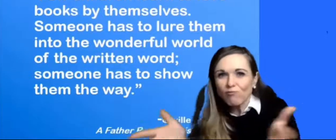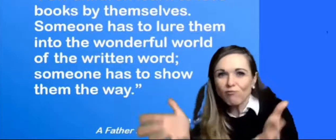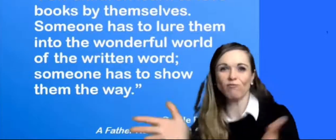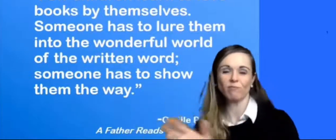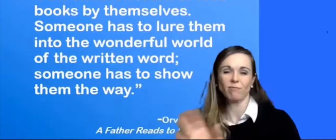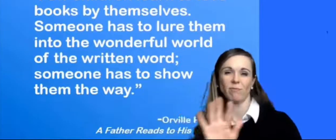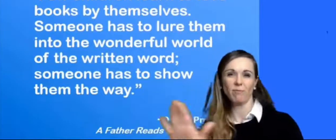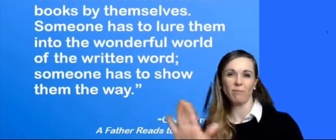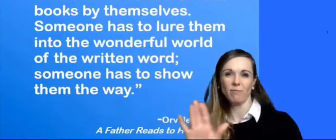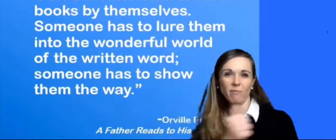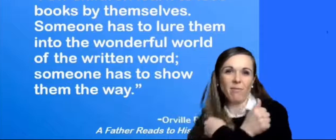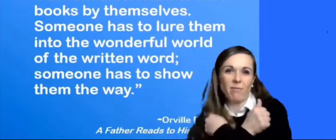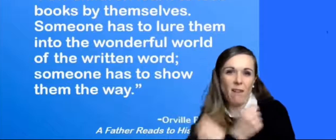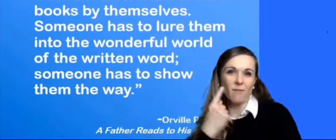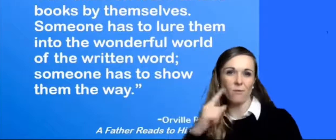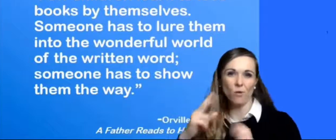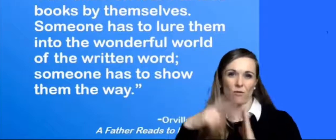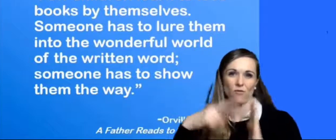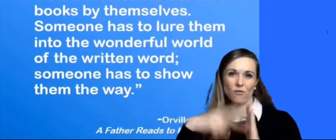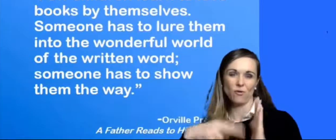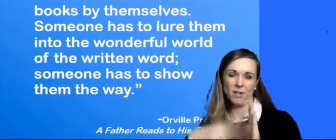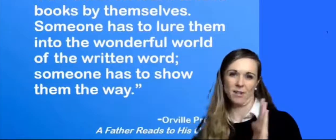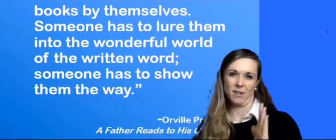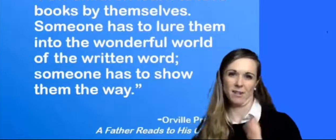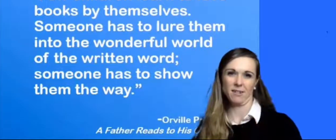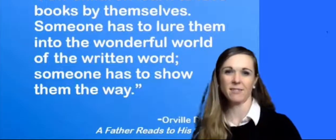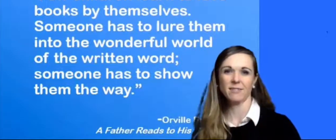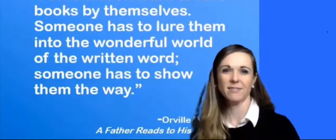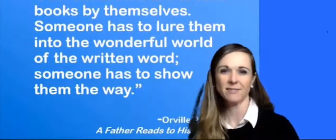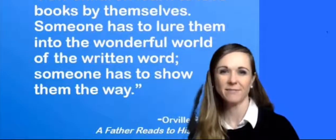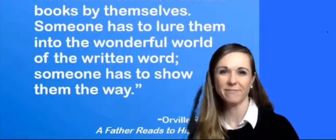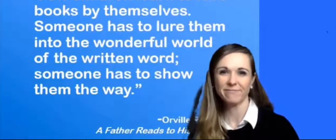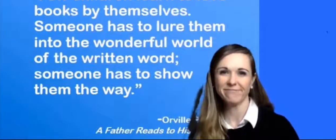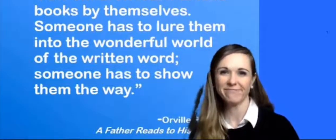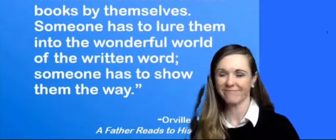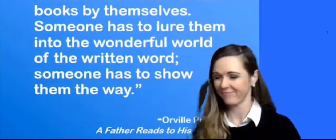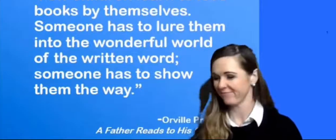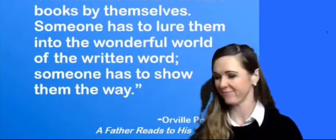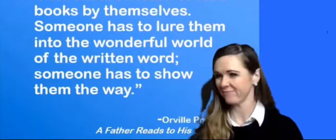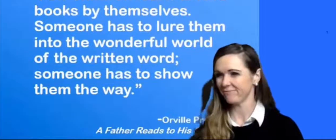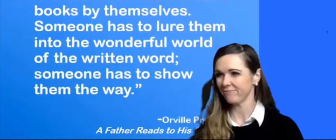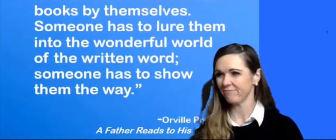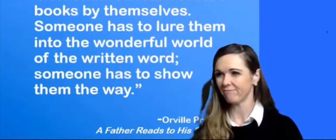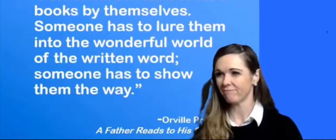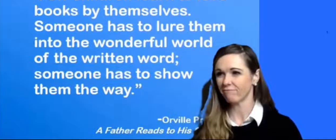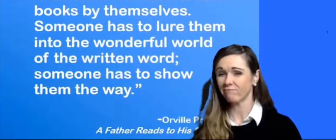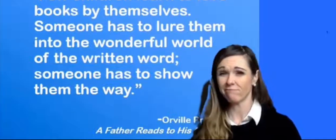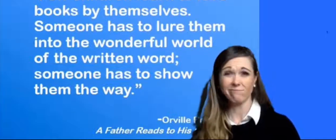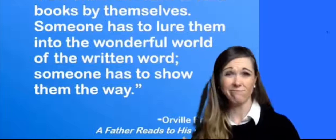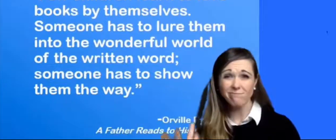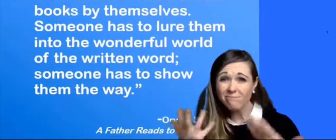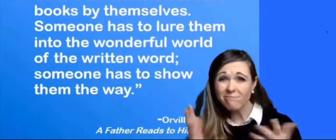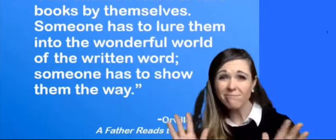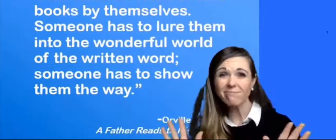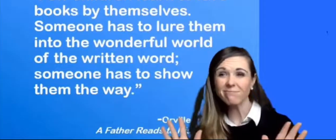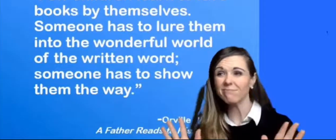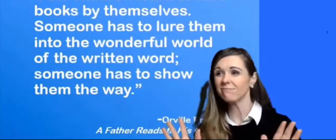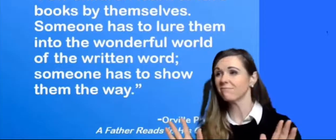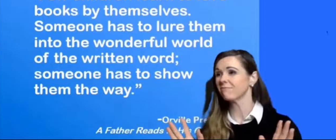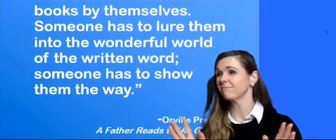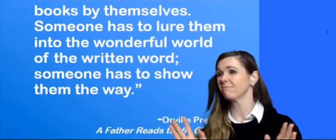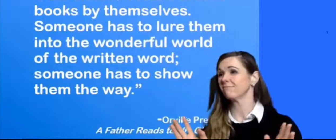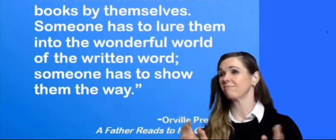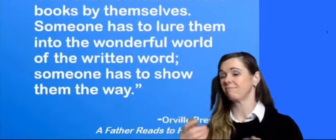be involved and participate in reading. We are encouraging their love of books. We have